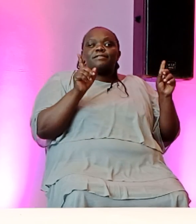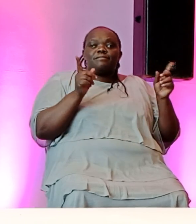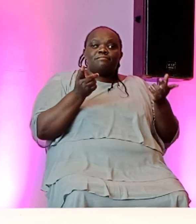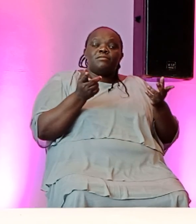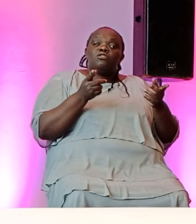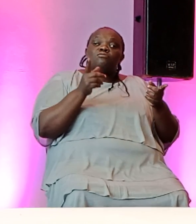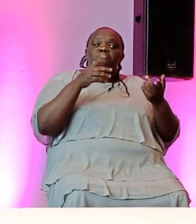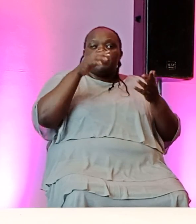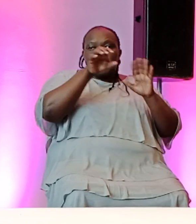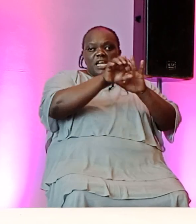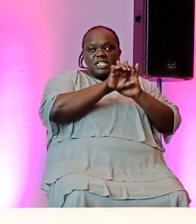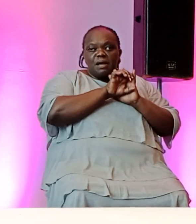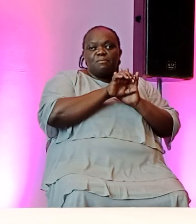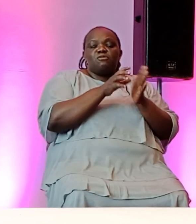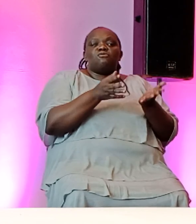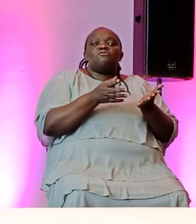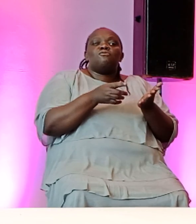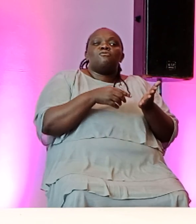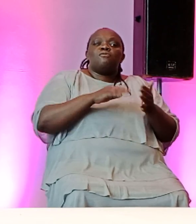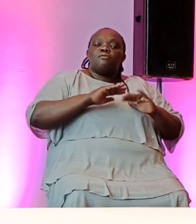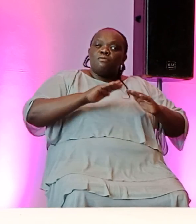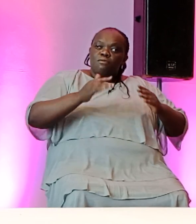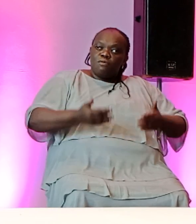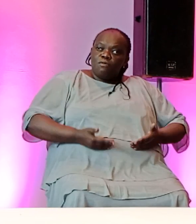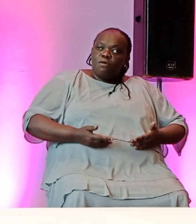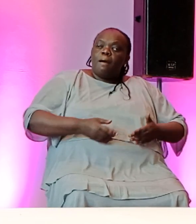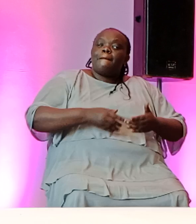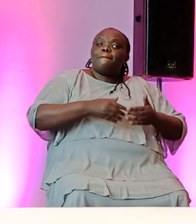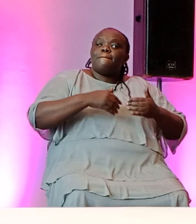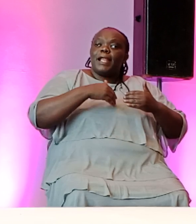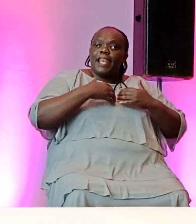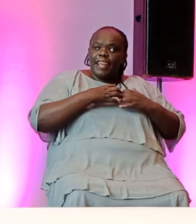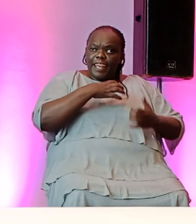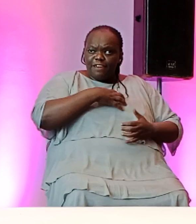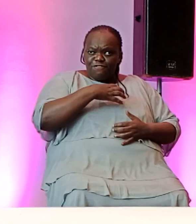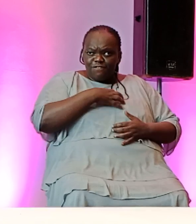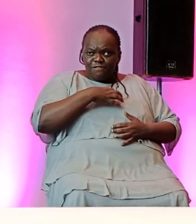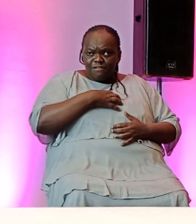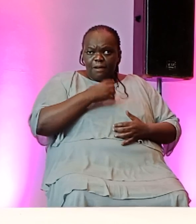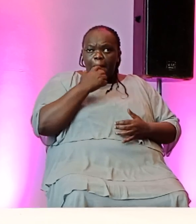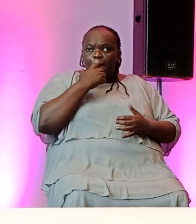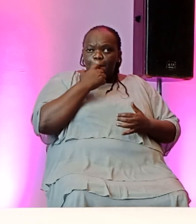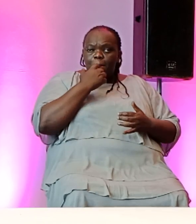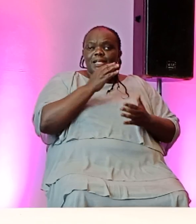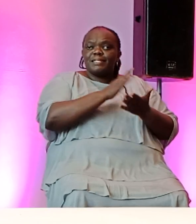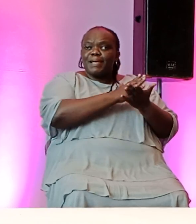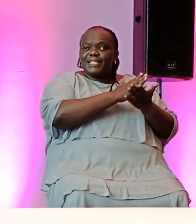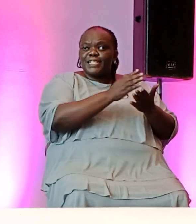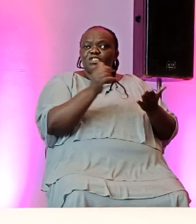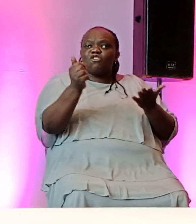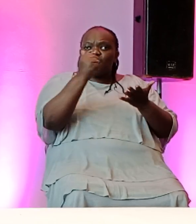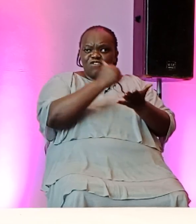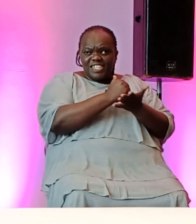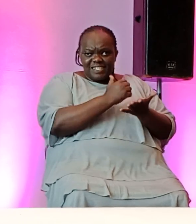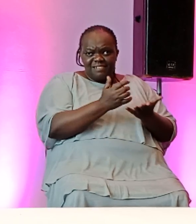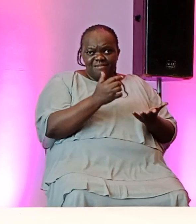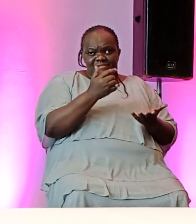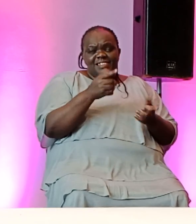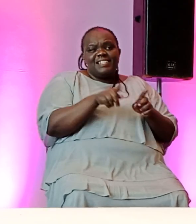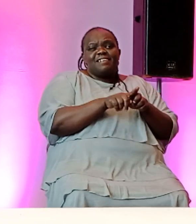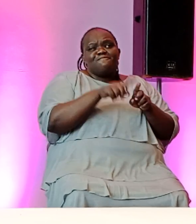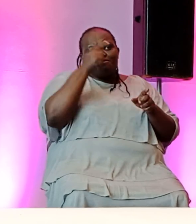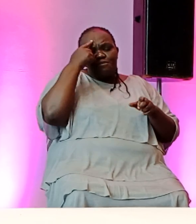For example, we should have paid-up maternity leave, breastfeeding spaces, incentives for